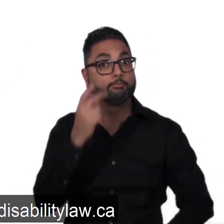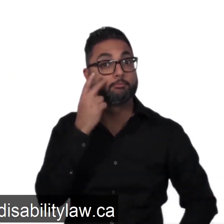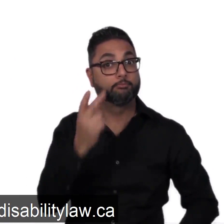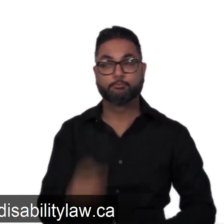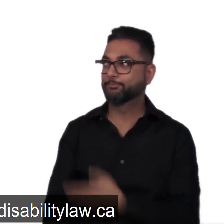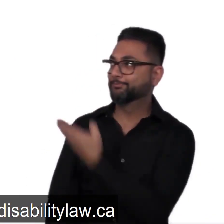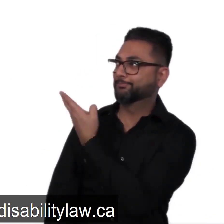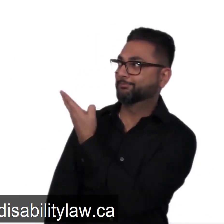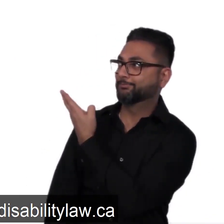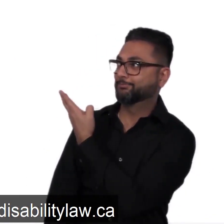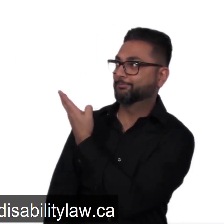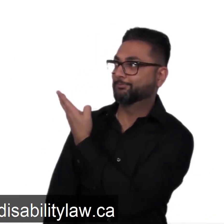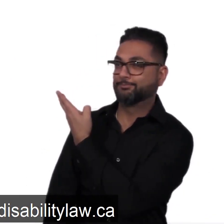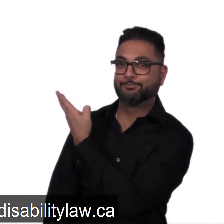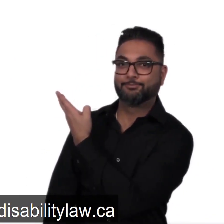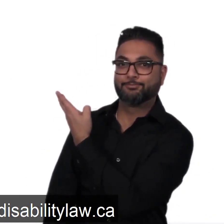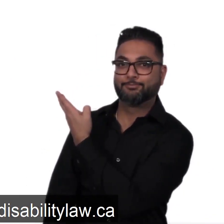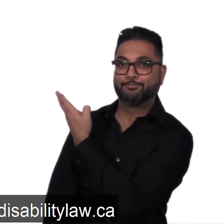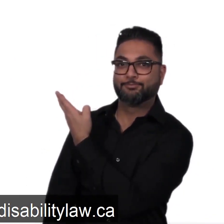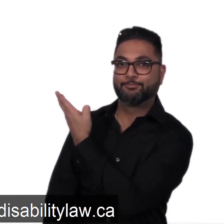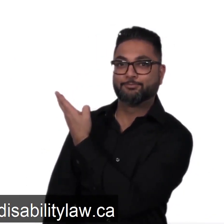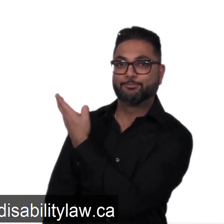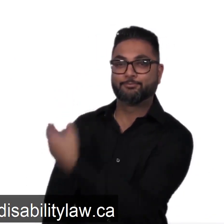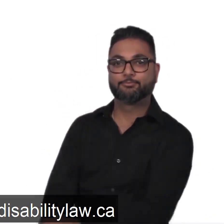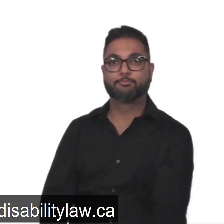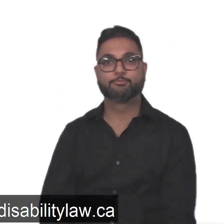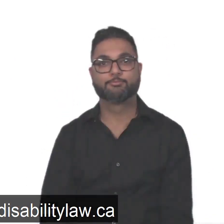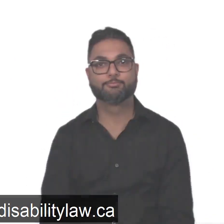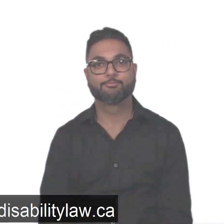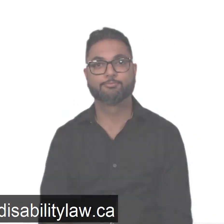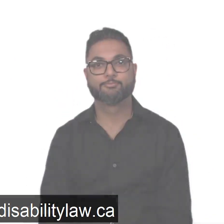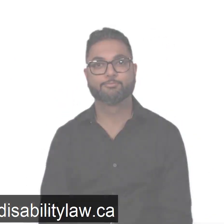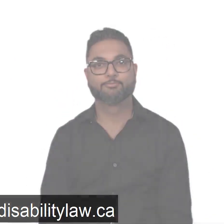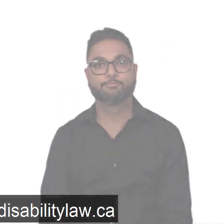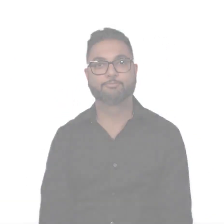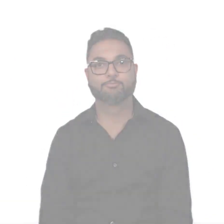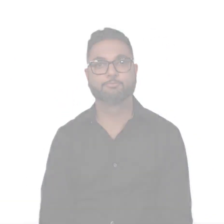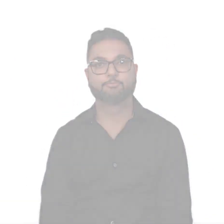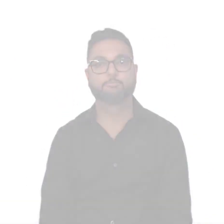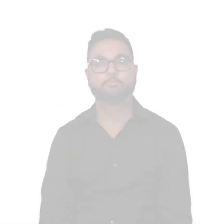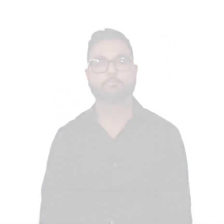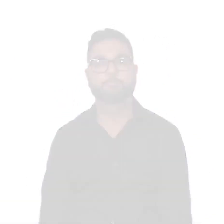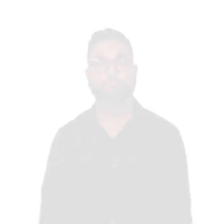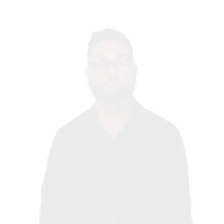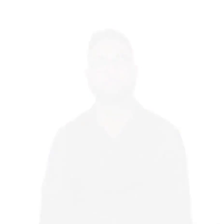www.archdisabilitylaw.ca.